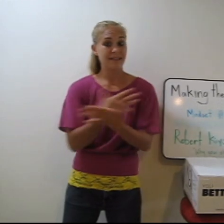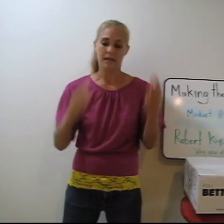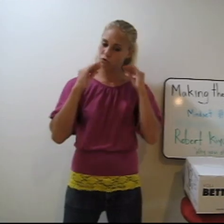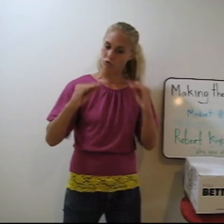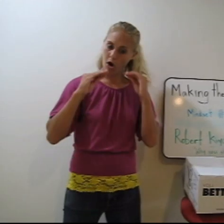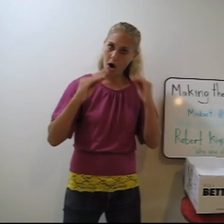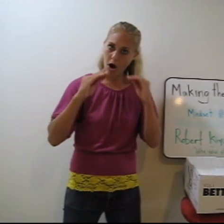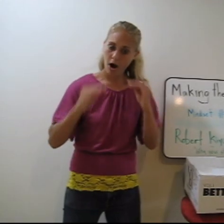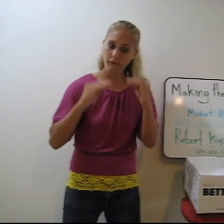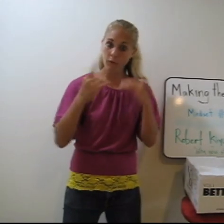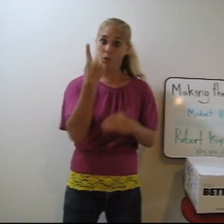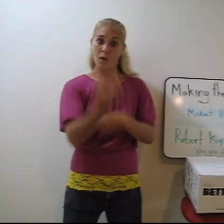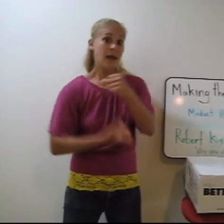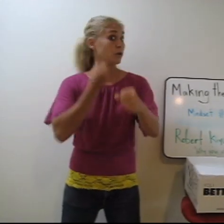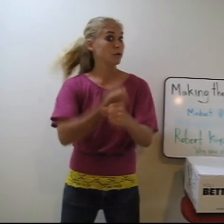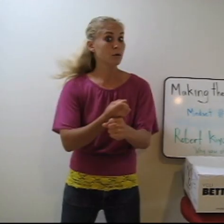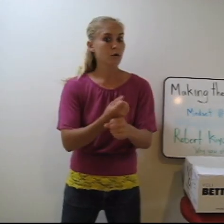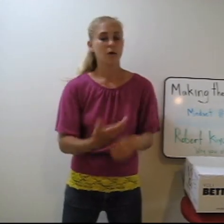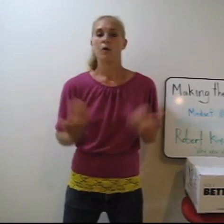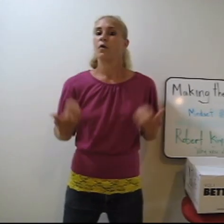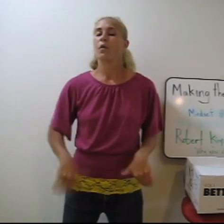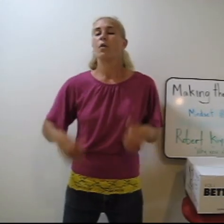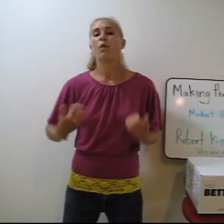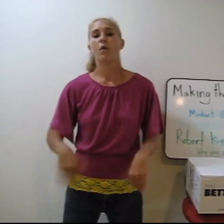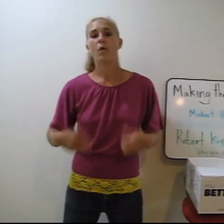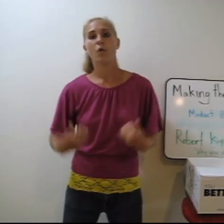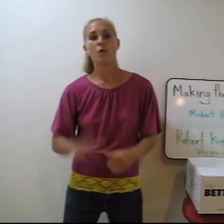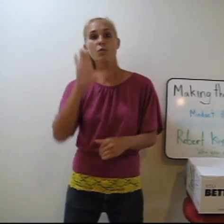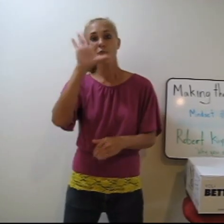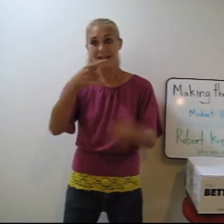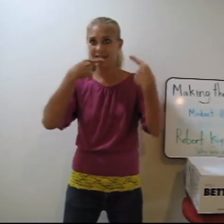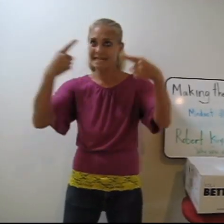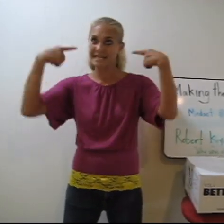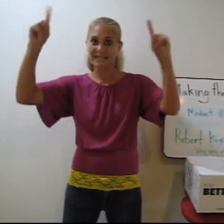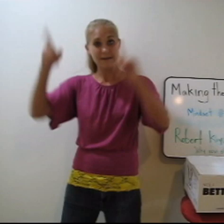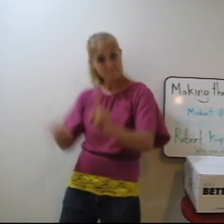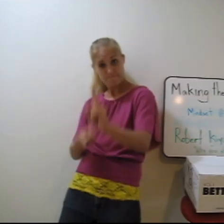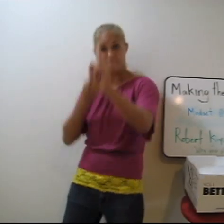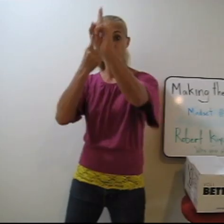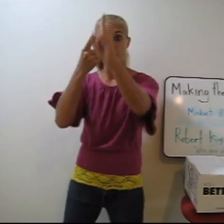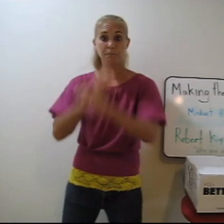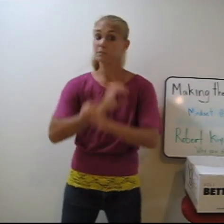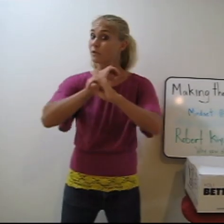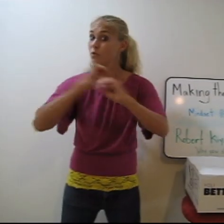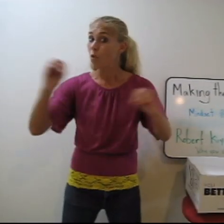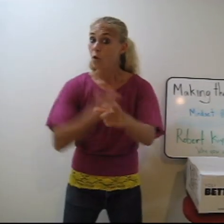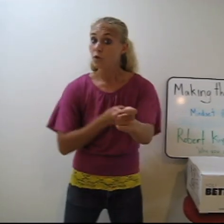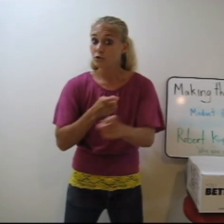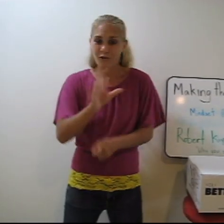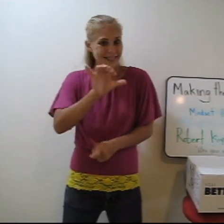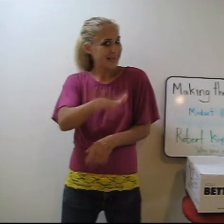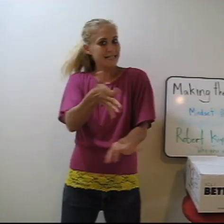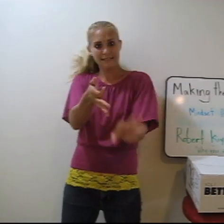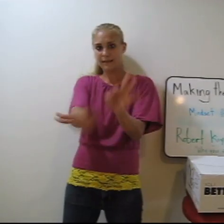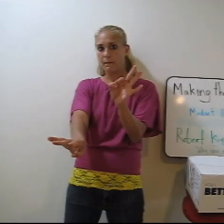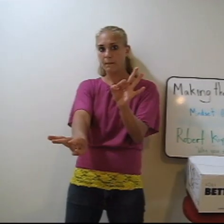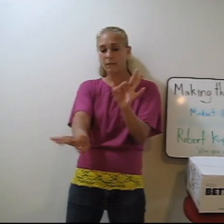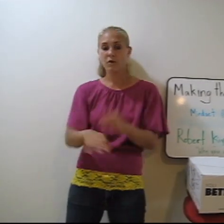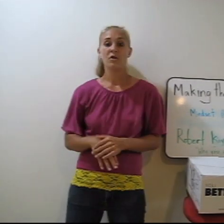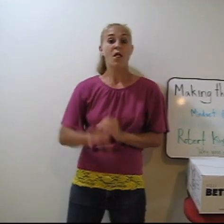throughout that year, you will have success. No joke. That's it. If that's the only thing you